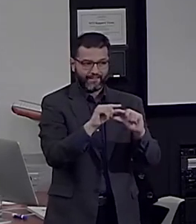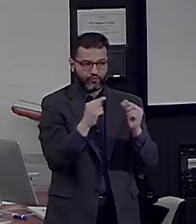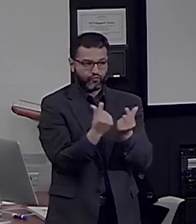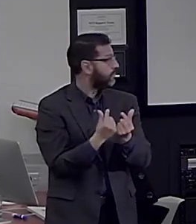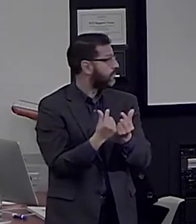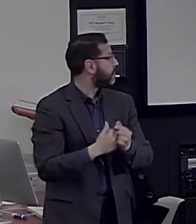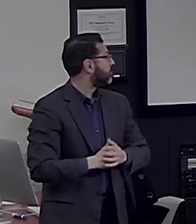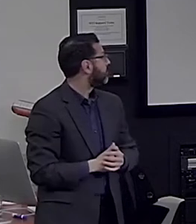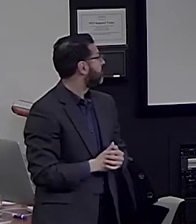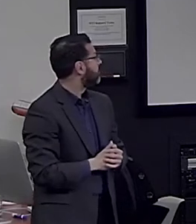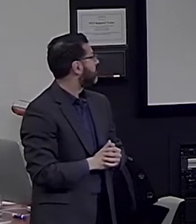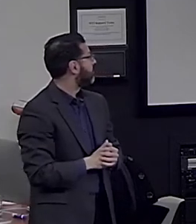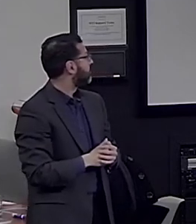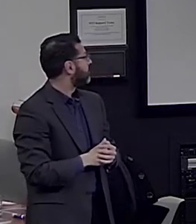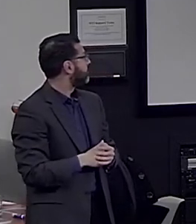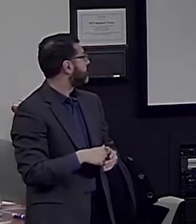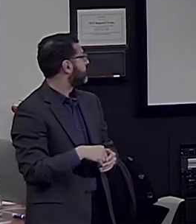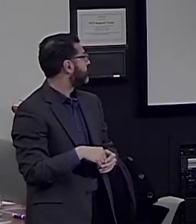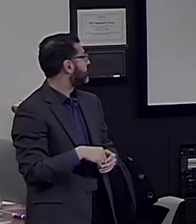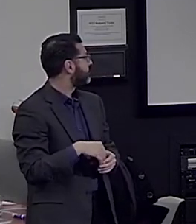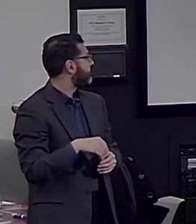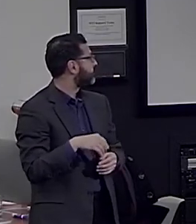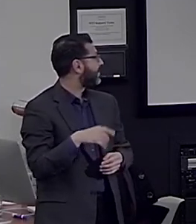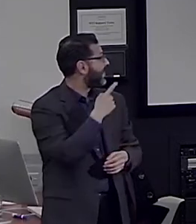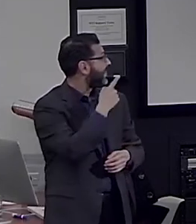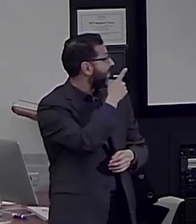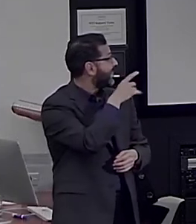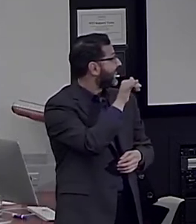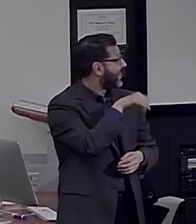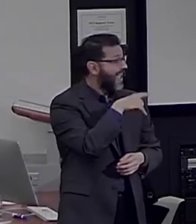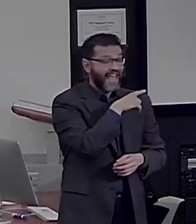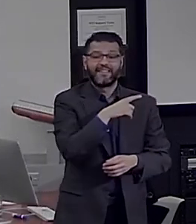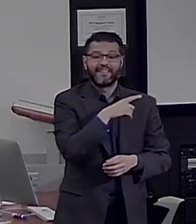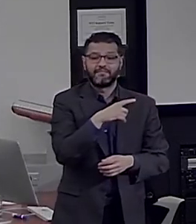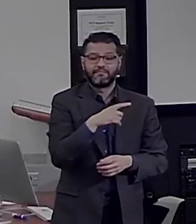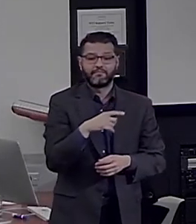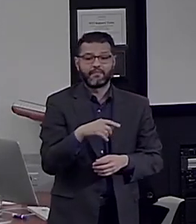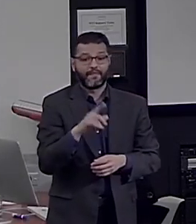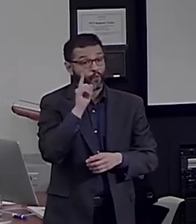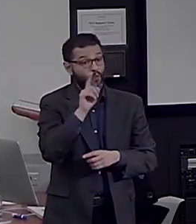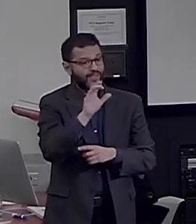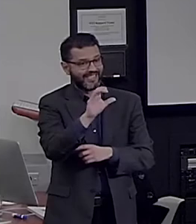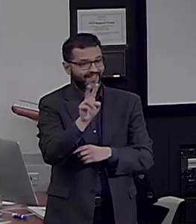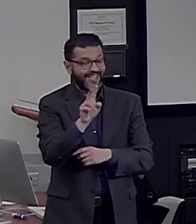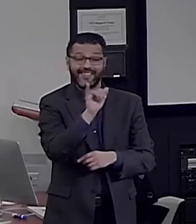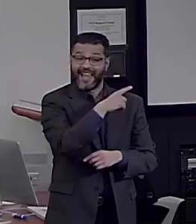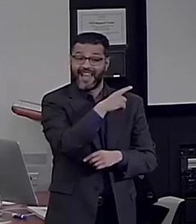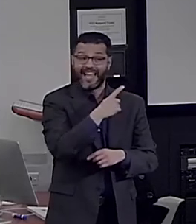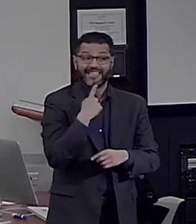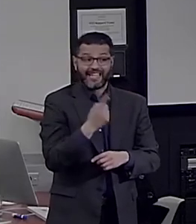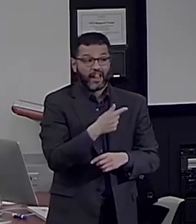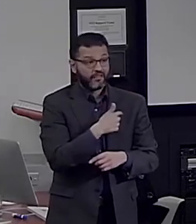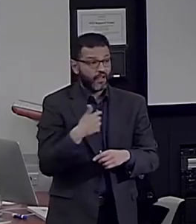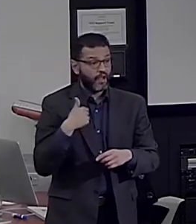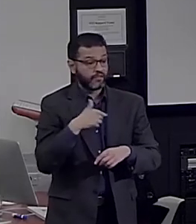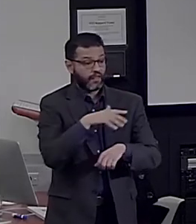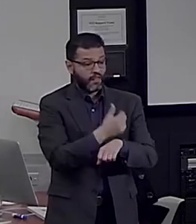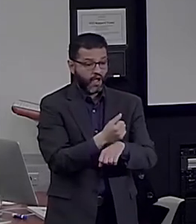CVs so this is telling us that the locking to the stimulus presentation